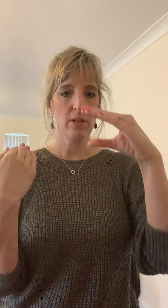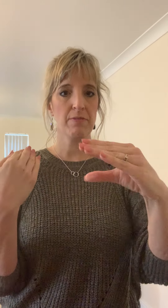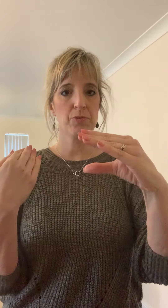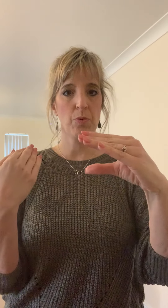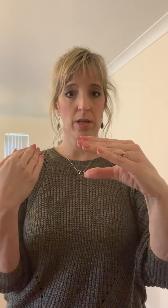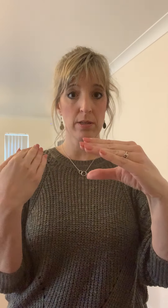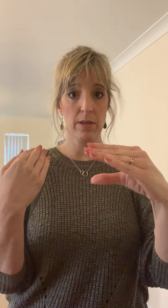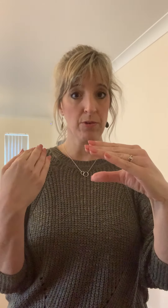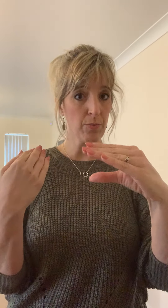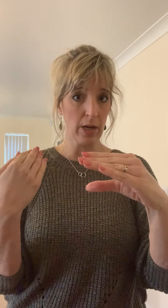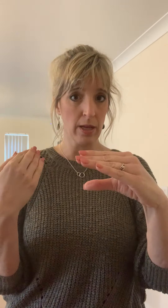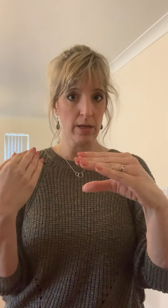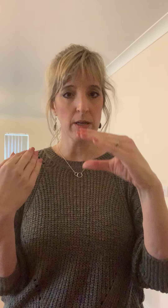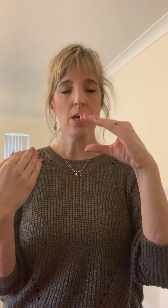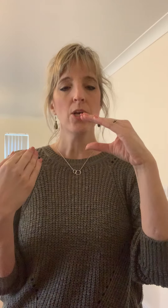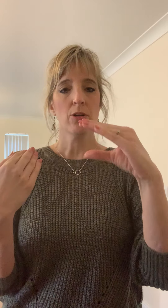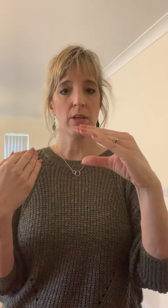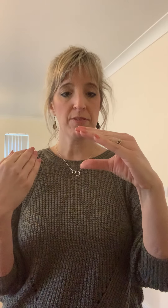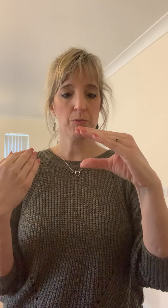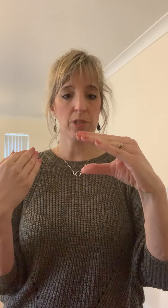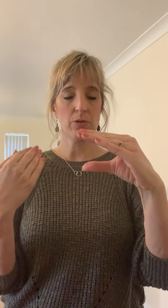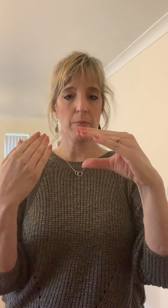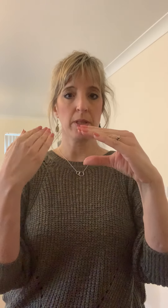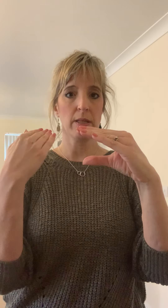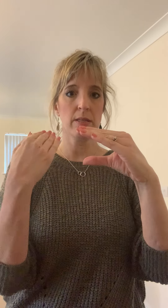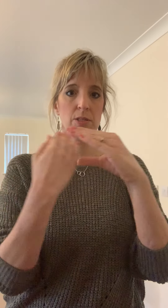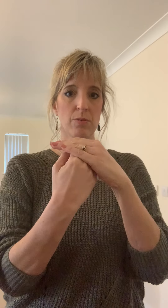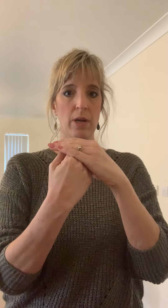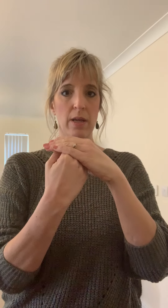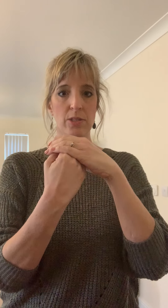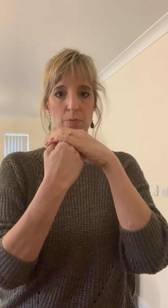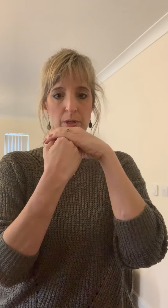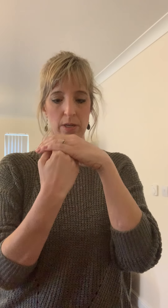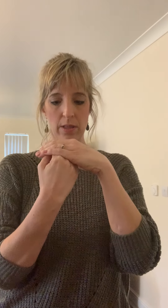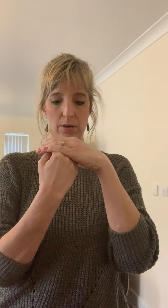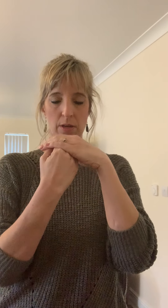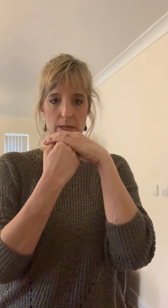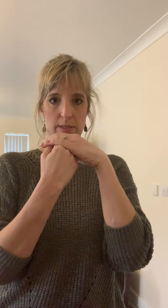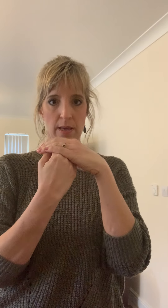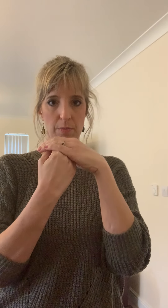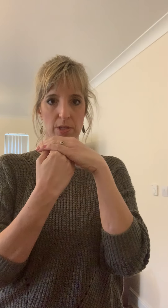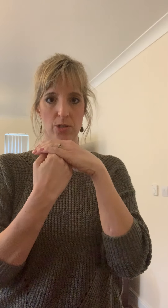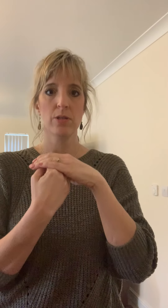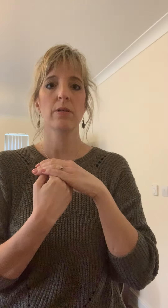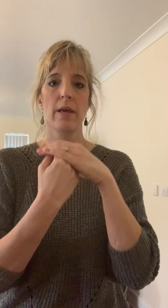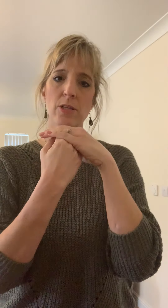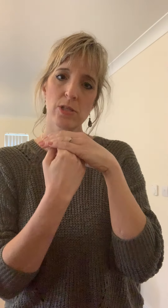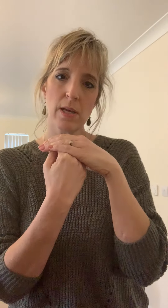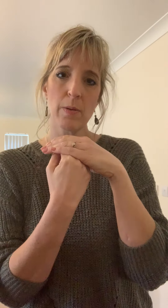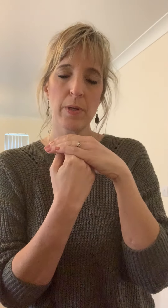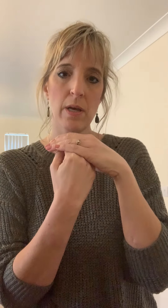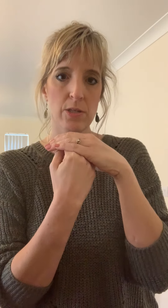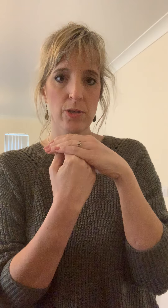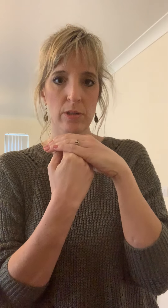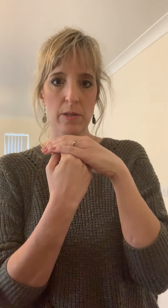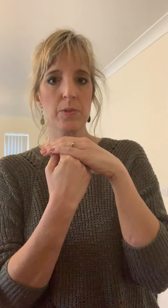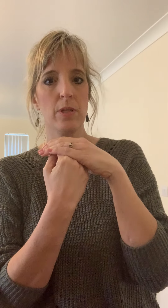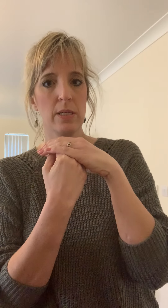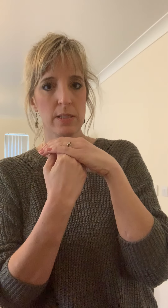left one, if you're right-handed, your left one, you cup it like this. Your right hand, you put it in there. Sandwich, okay? And just kind of put it under your lips so they can still